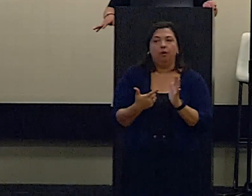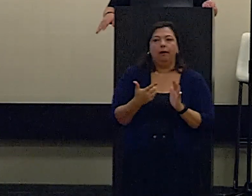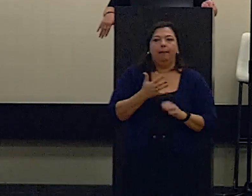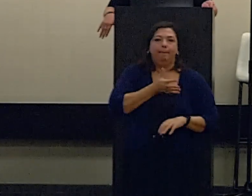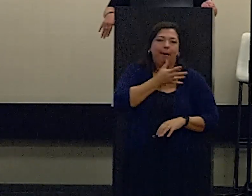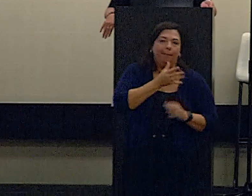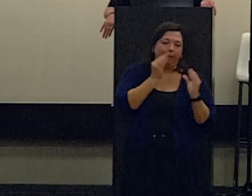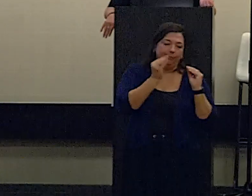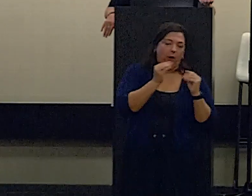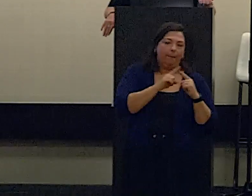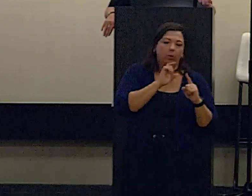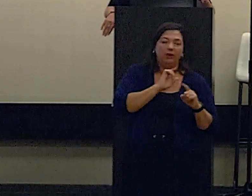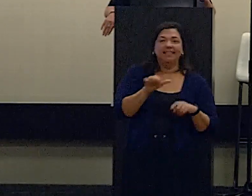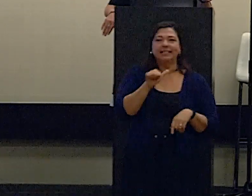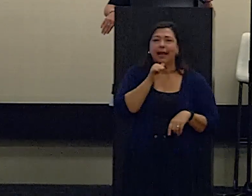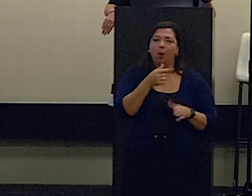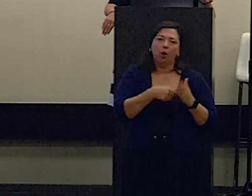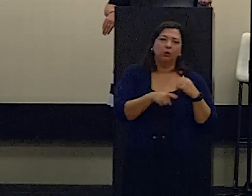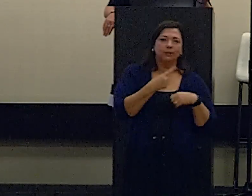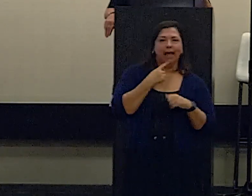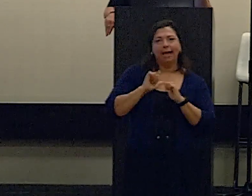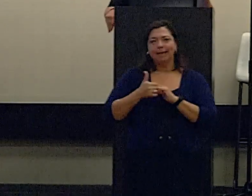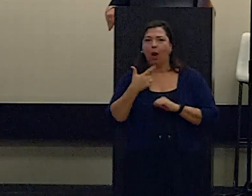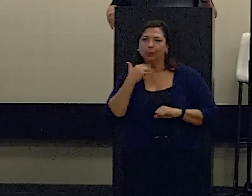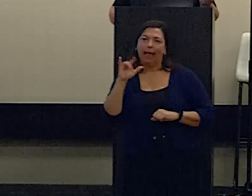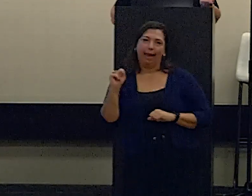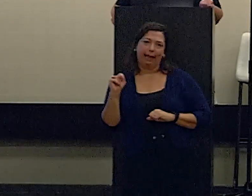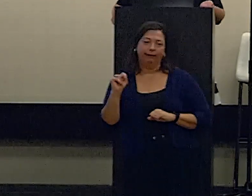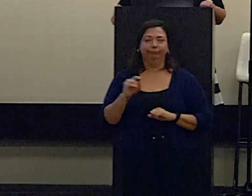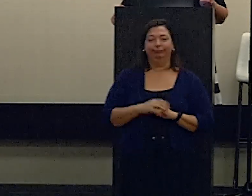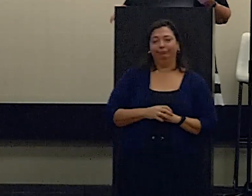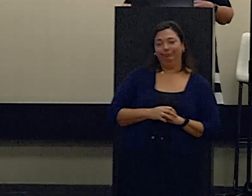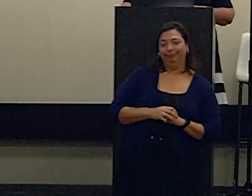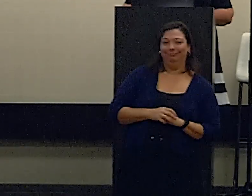when I was about 10. It's not what you said, it's how you said it.